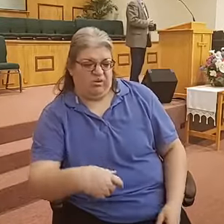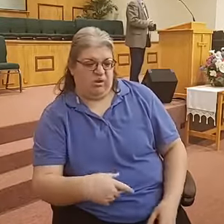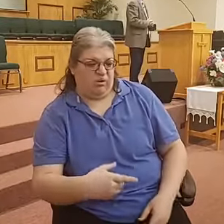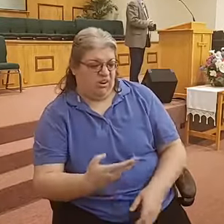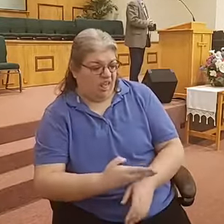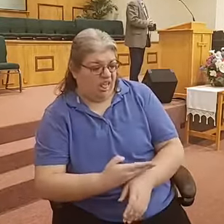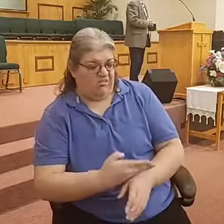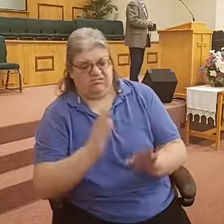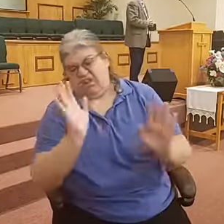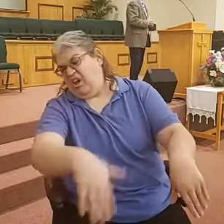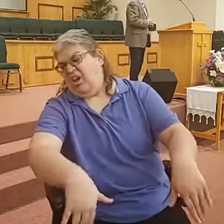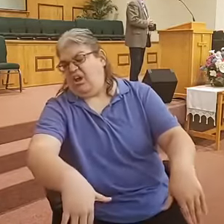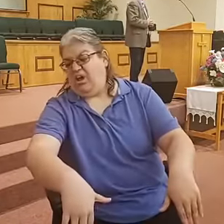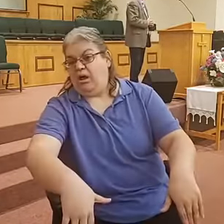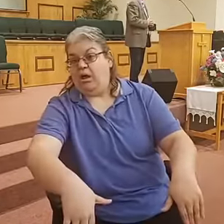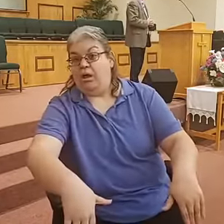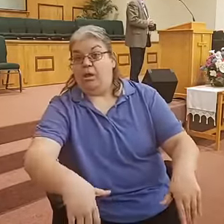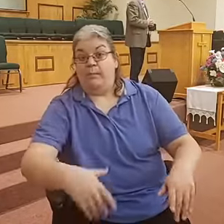work.